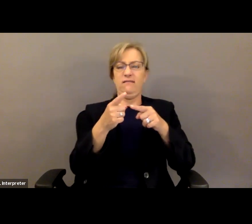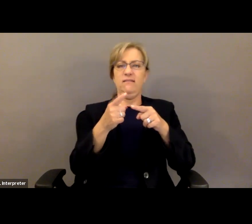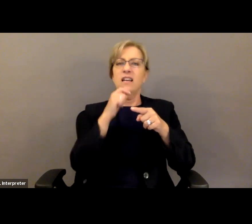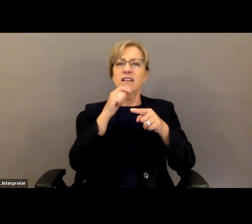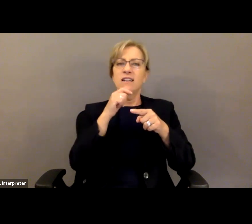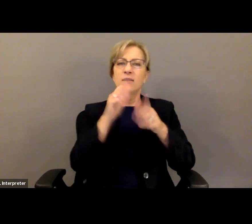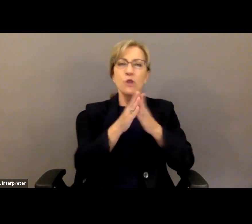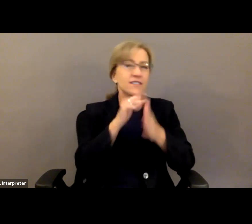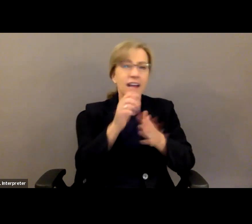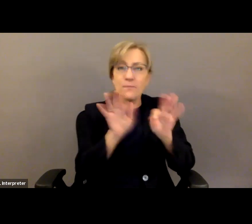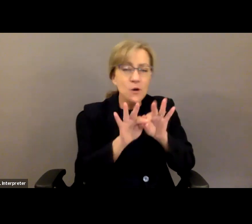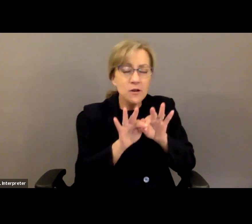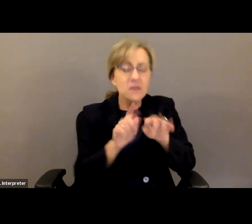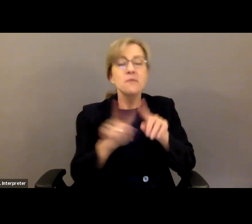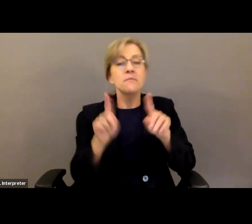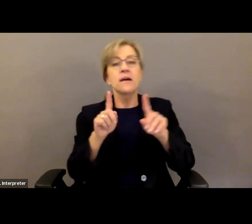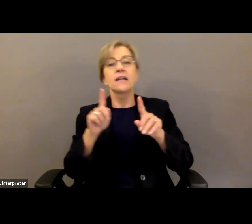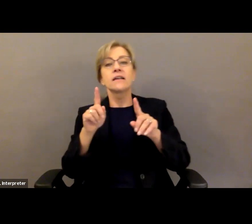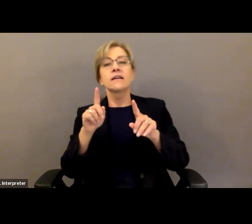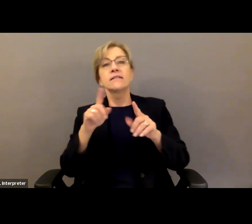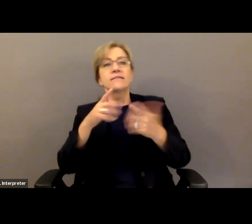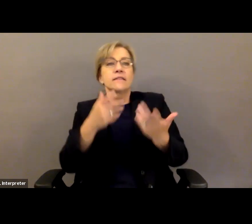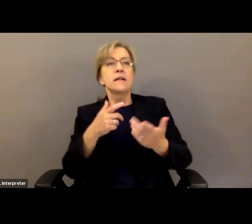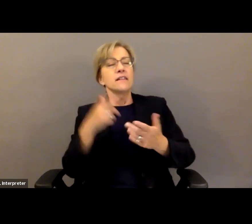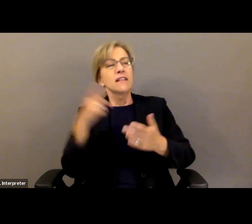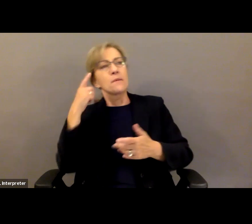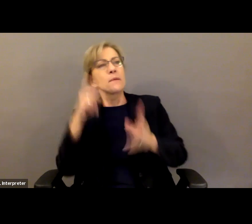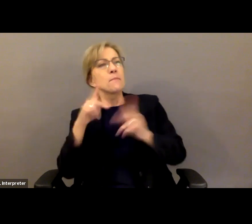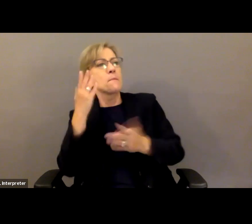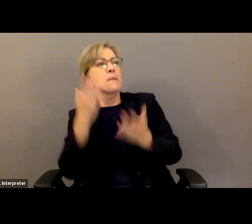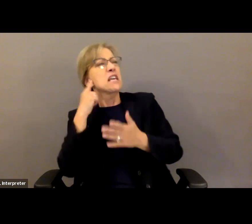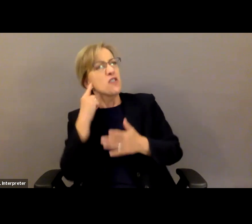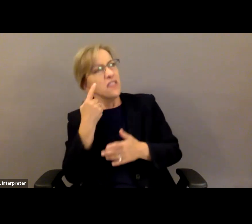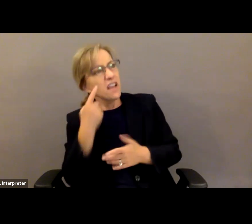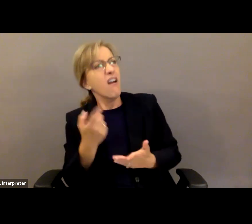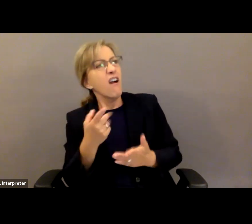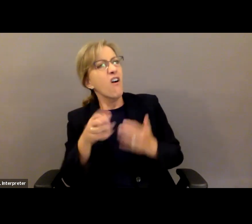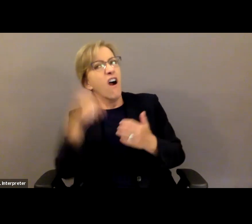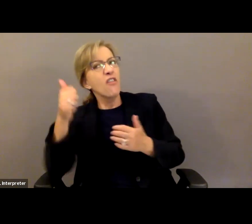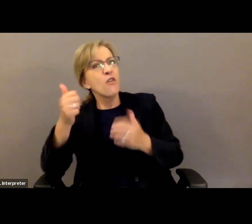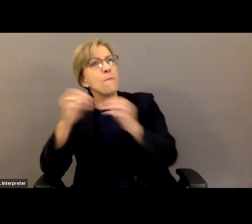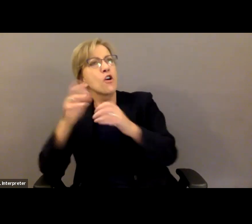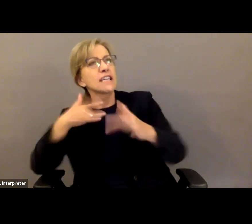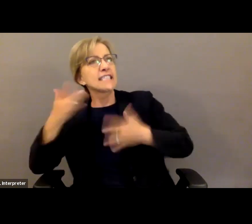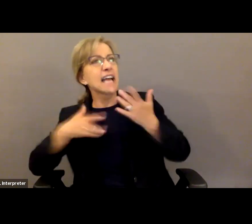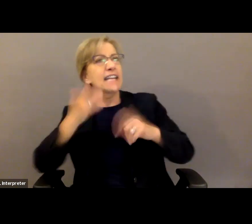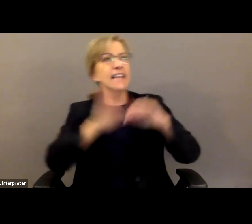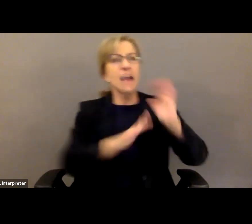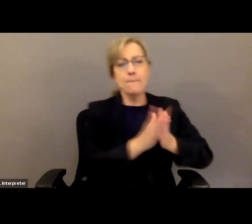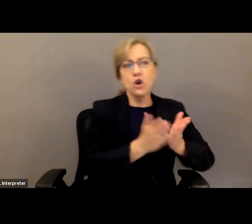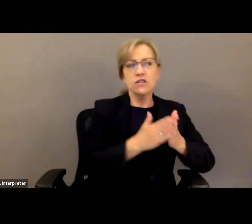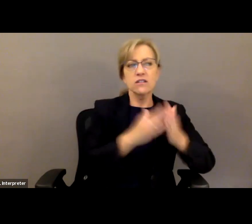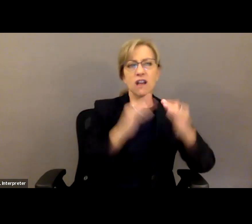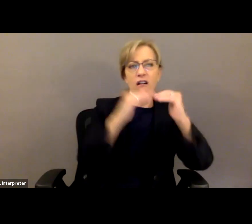other stuff that the library is doing is more exciting than the books. And it really, in my mind, shrinks the value of books to something that